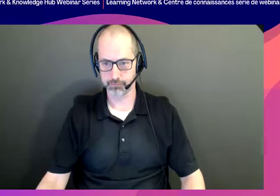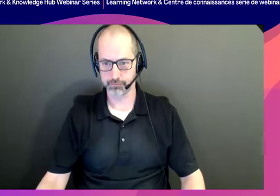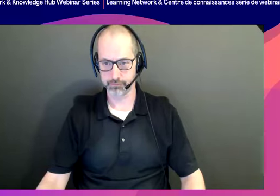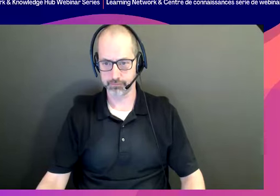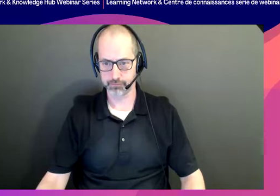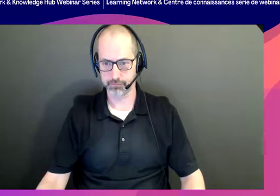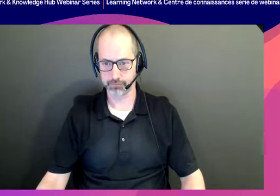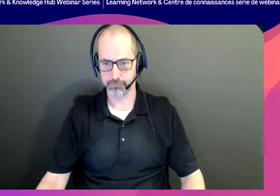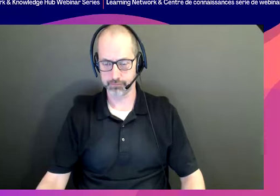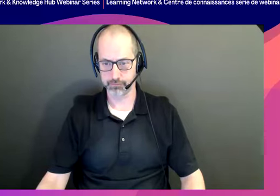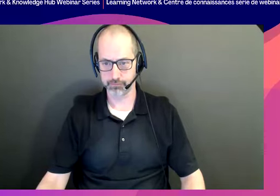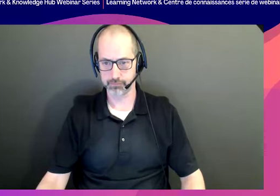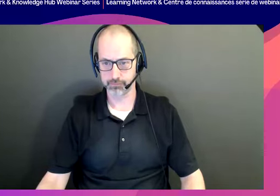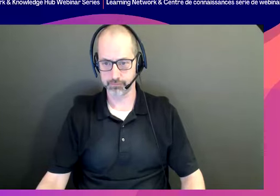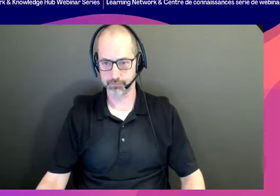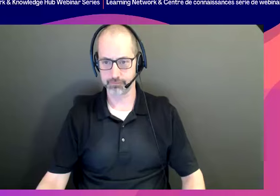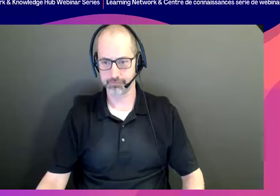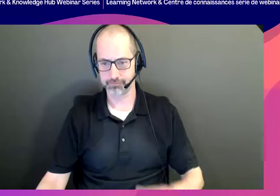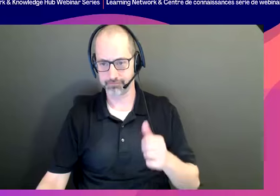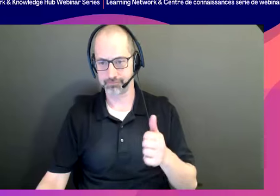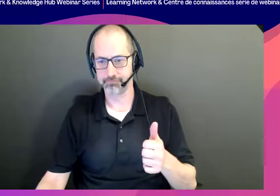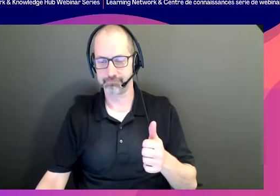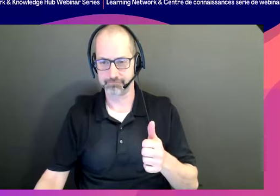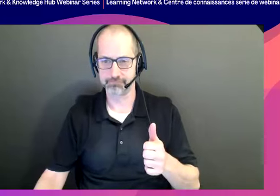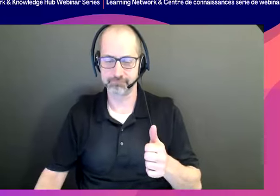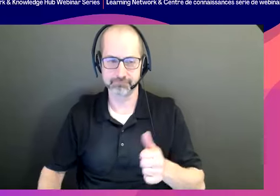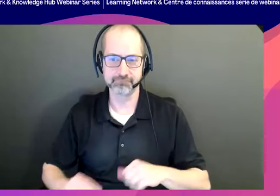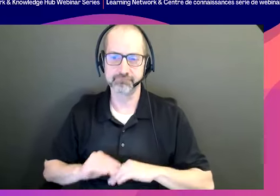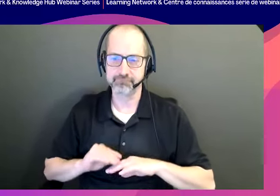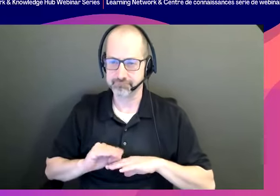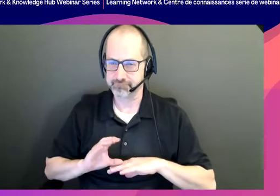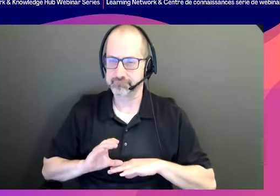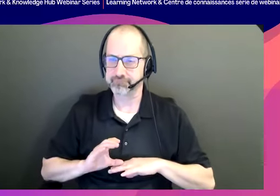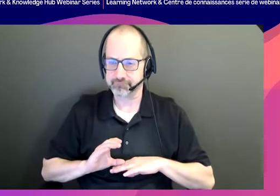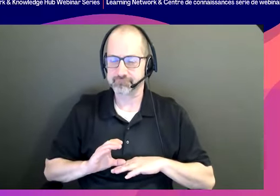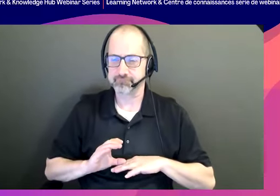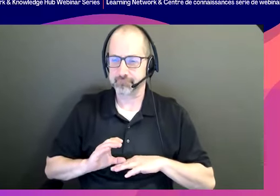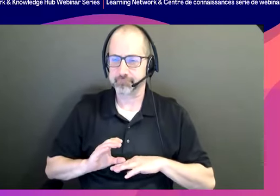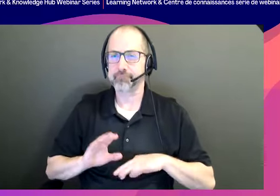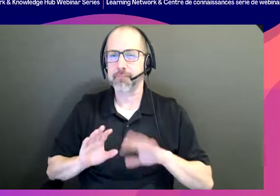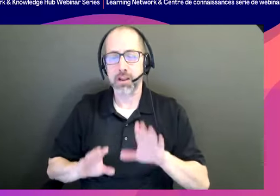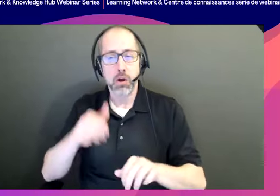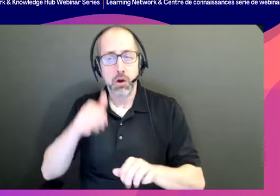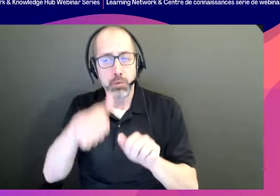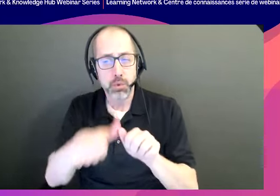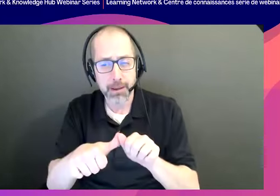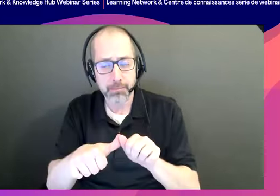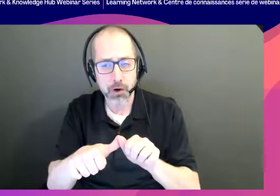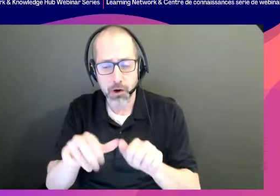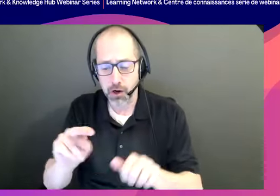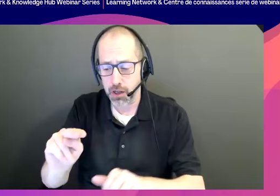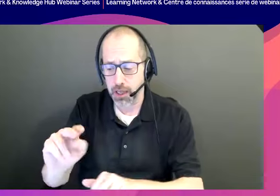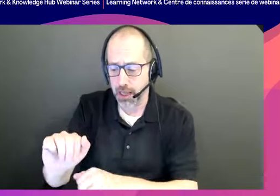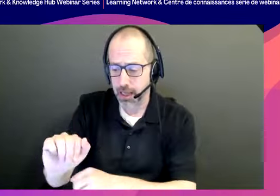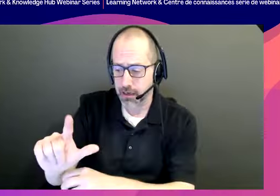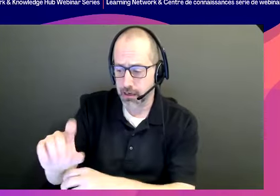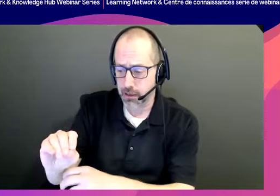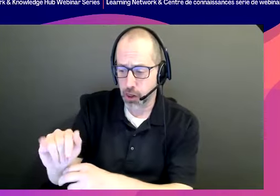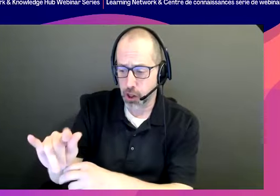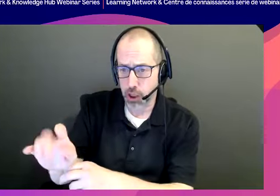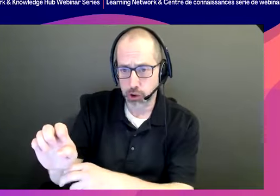inside out. You know, remember, naloxone training is so important. No matter